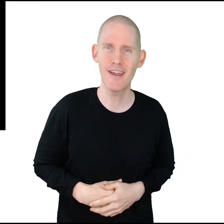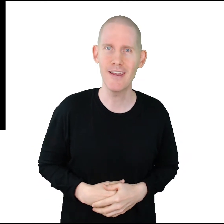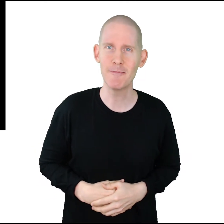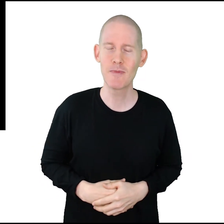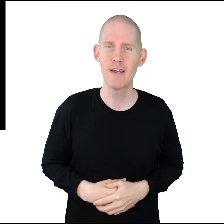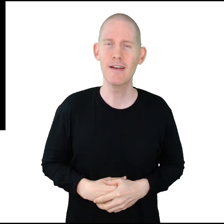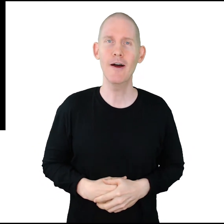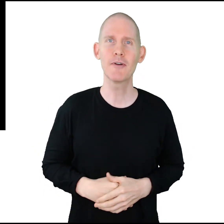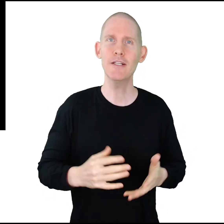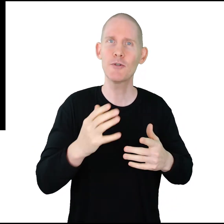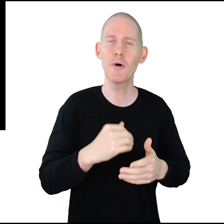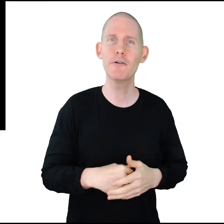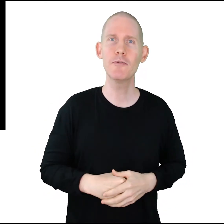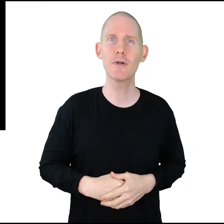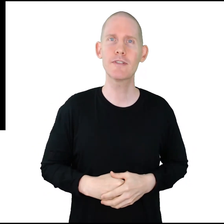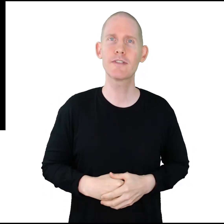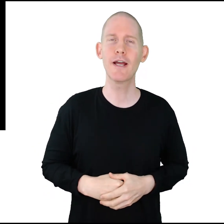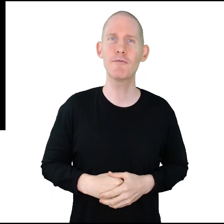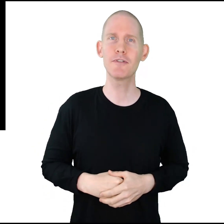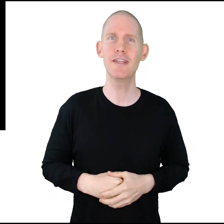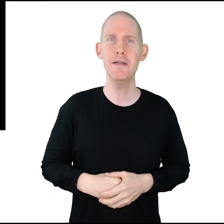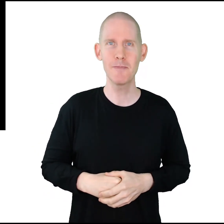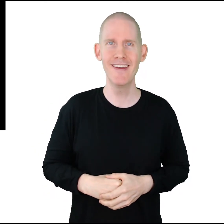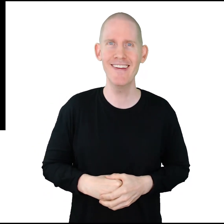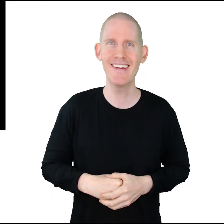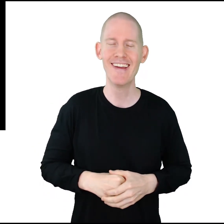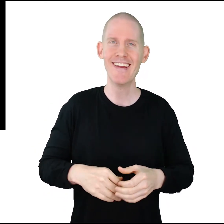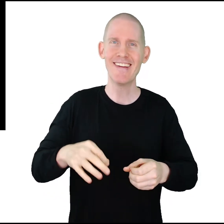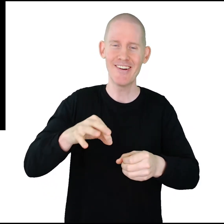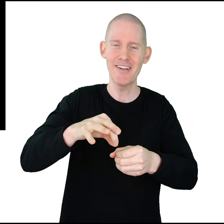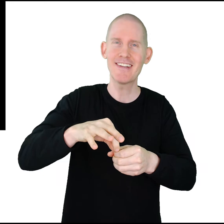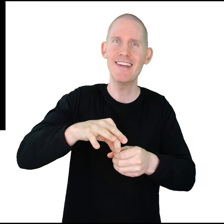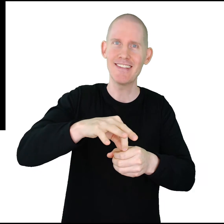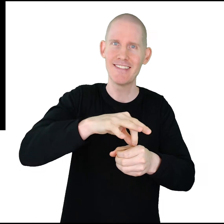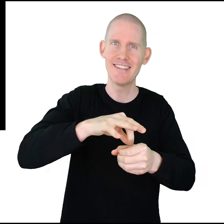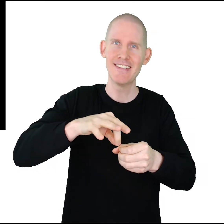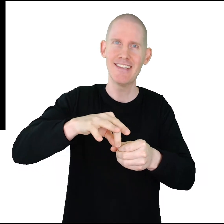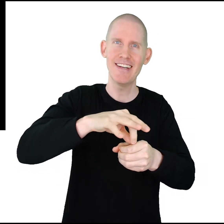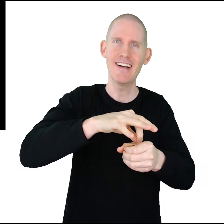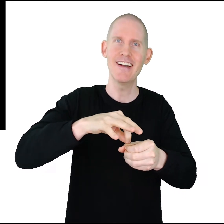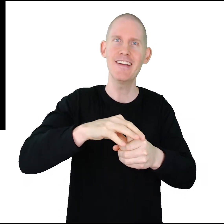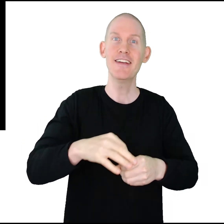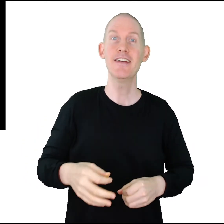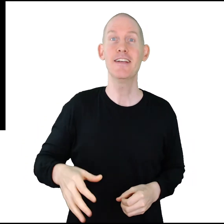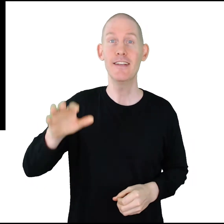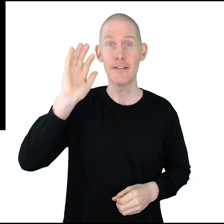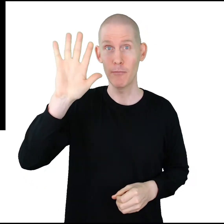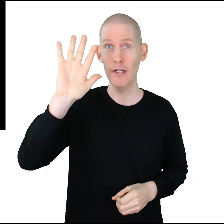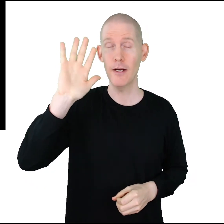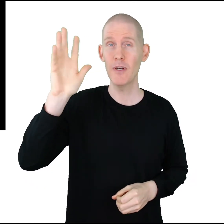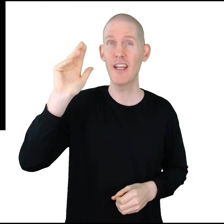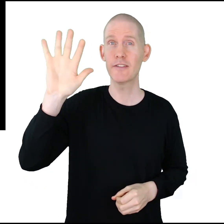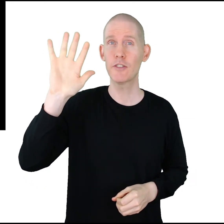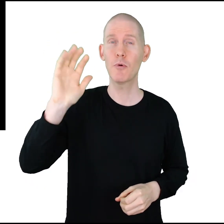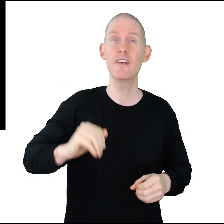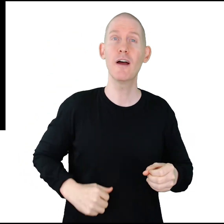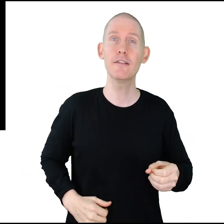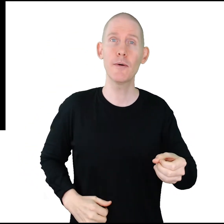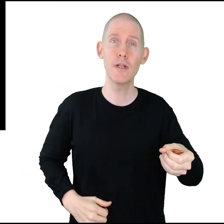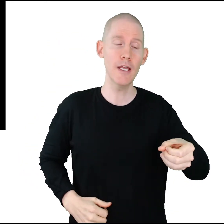Okay, now in case you're wondering what's the sign for T, go like this. All right, my dominant hand's this one, non-dominant hand,